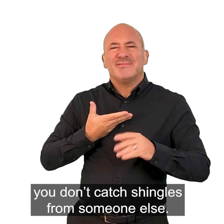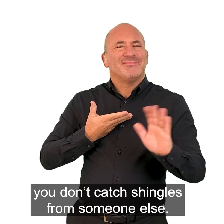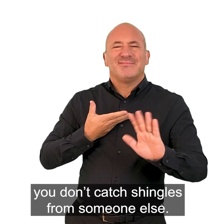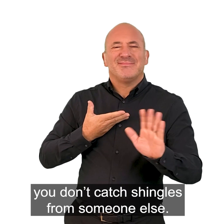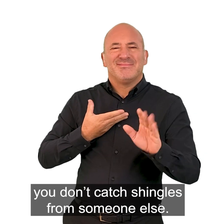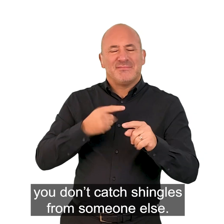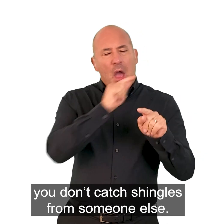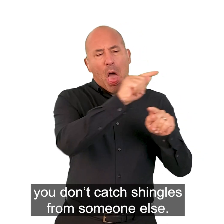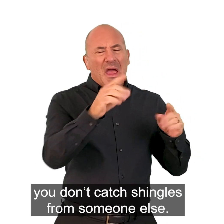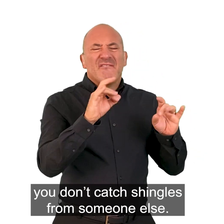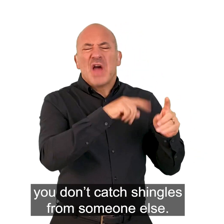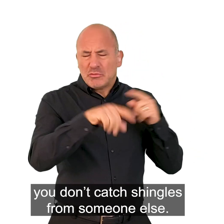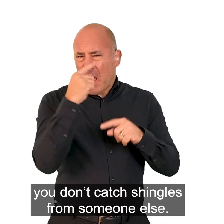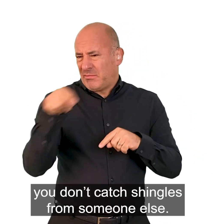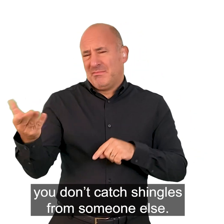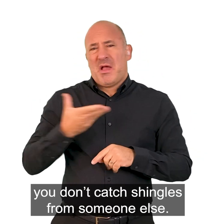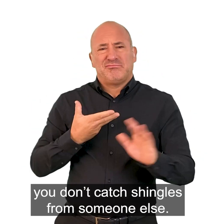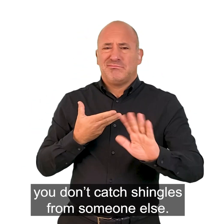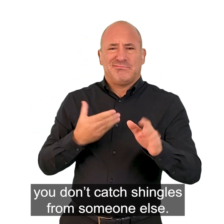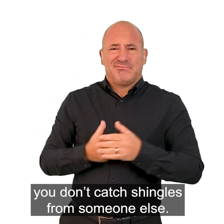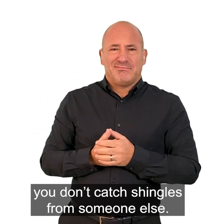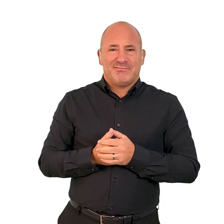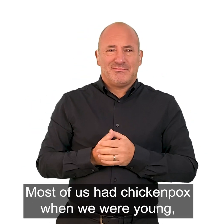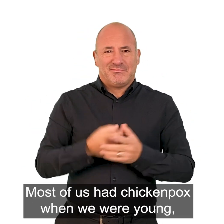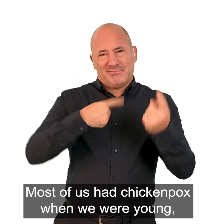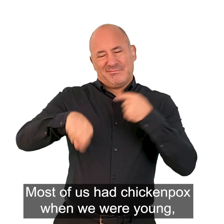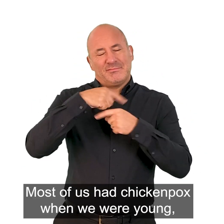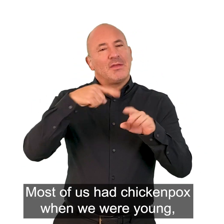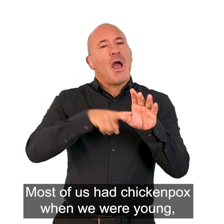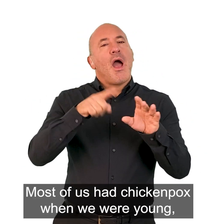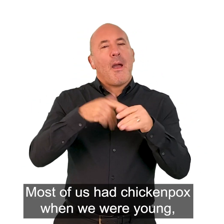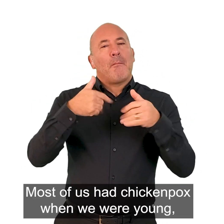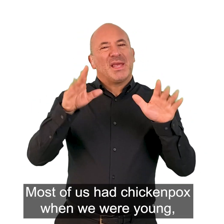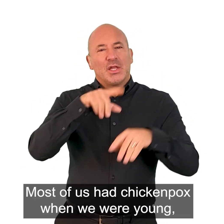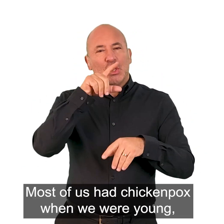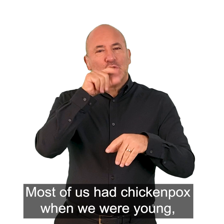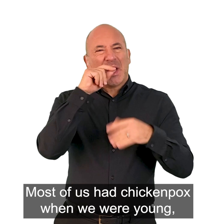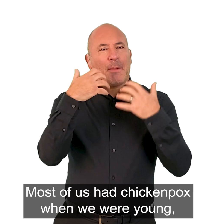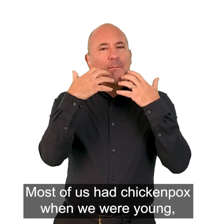infections, you don't catch shingles from someone else. Most of us had chickenpox when we were